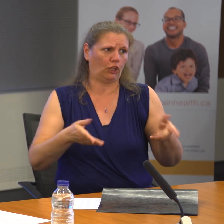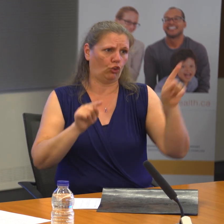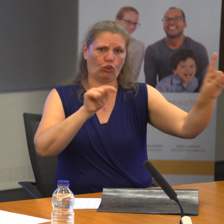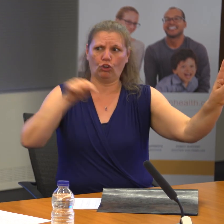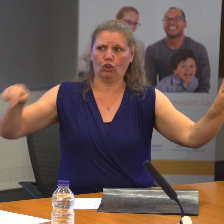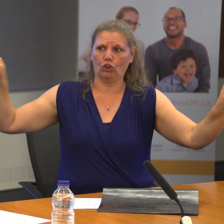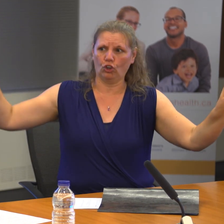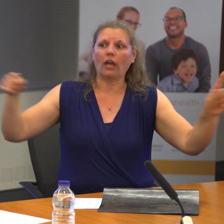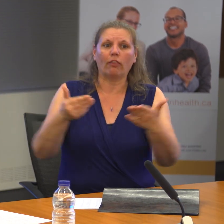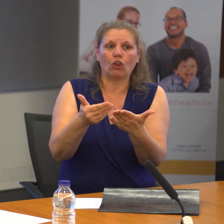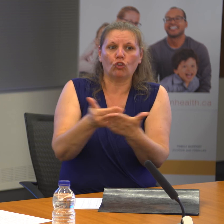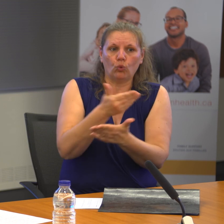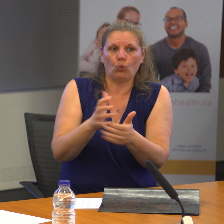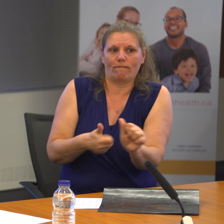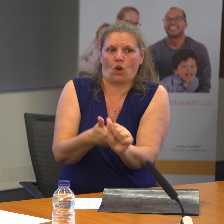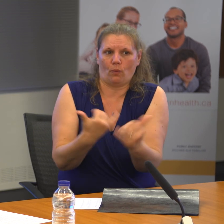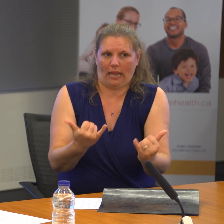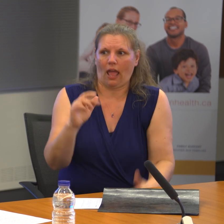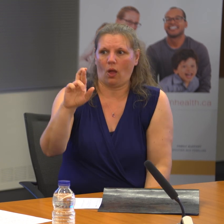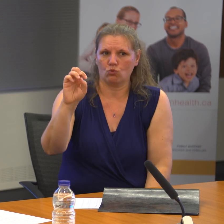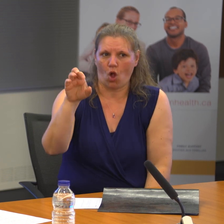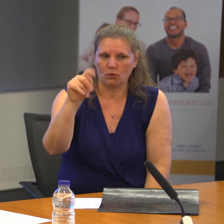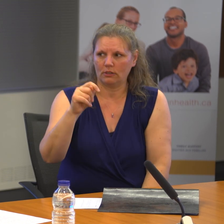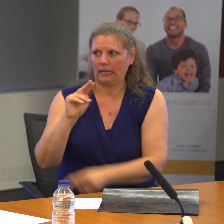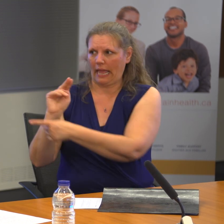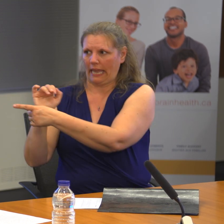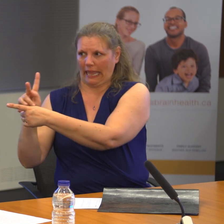coming behind with Robert and with Nick.